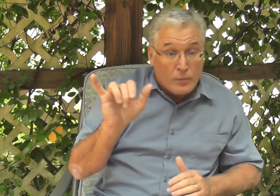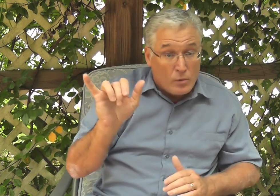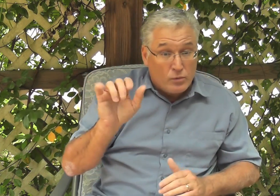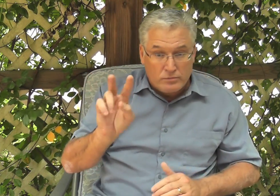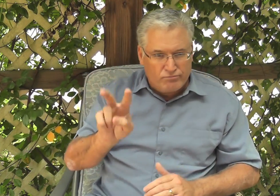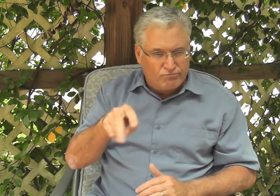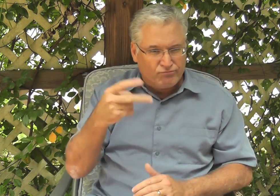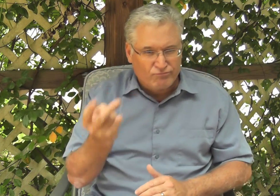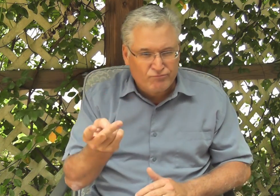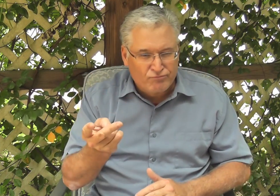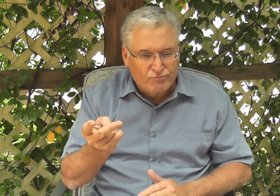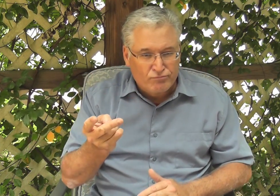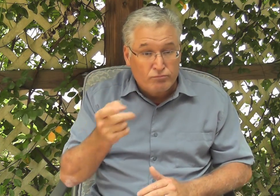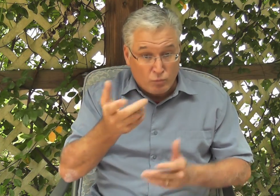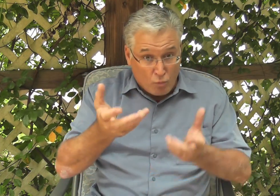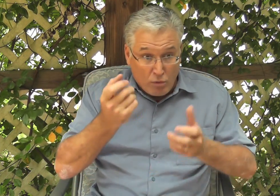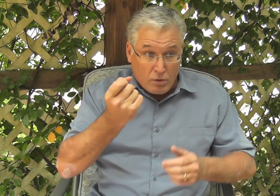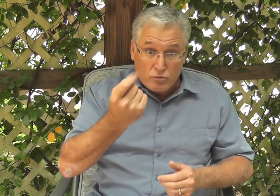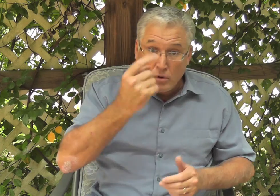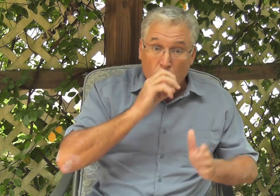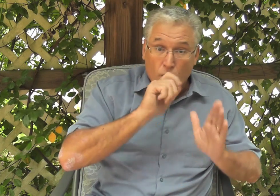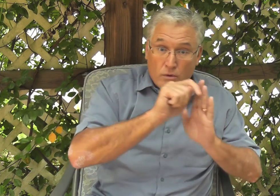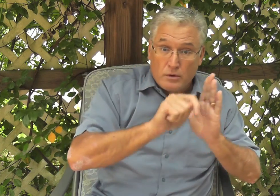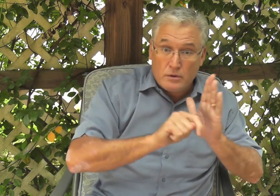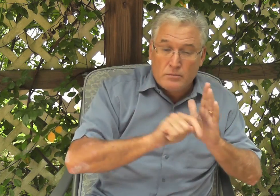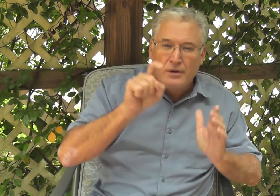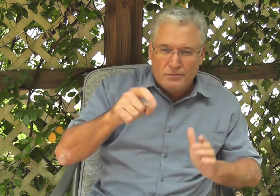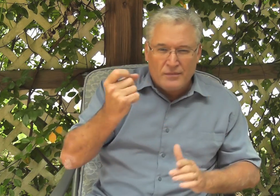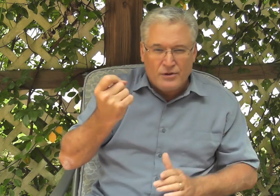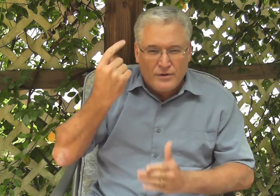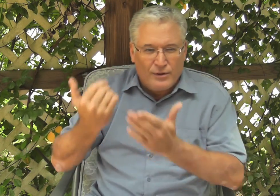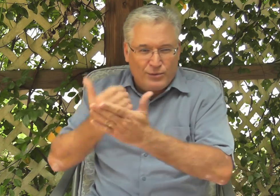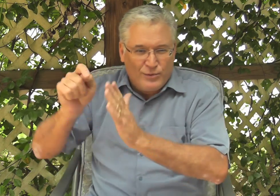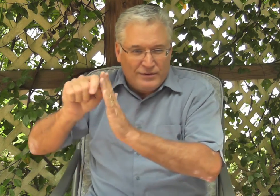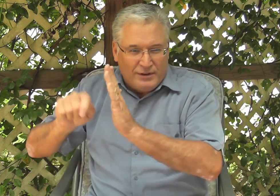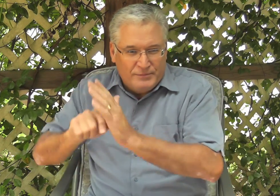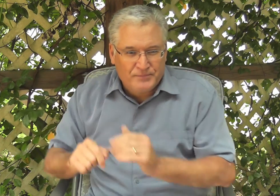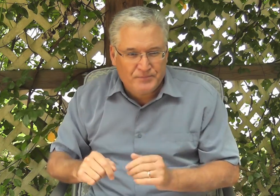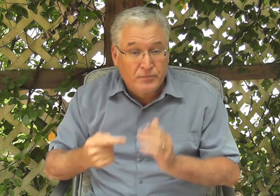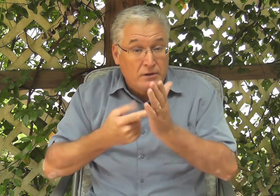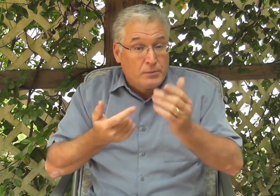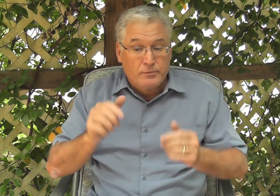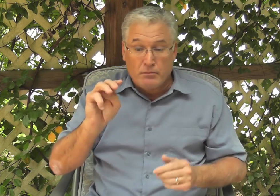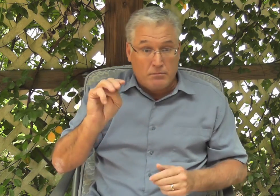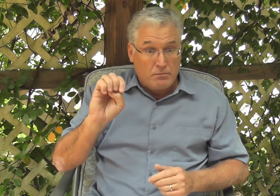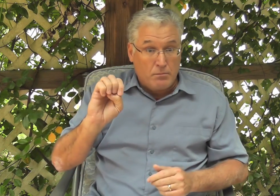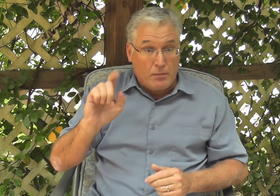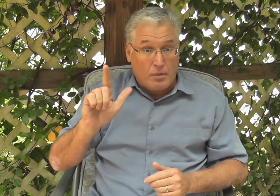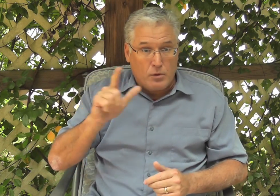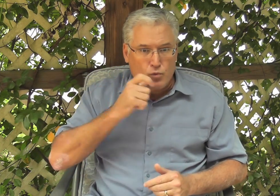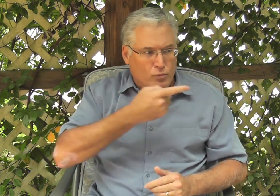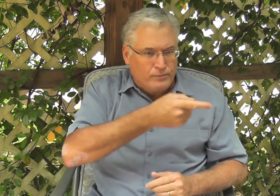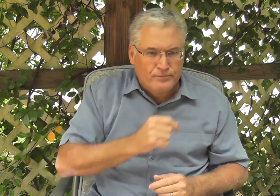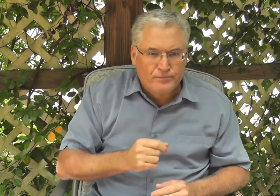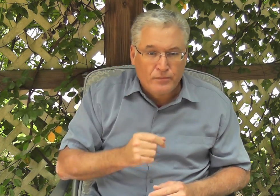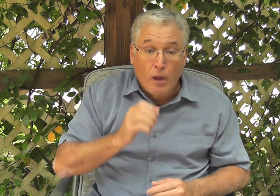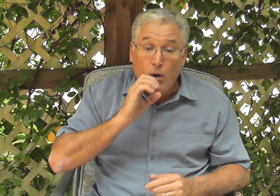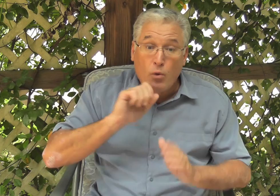important. That's not right. If we want to understand the New Testament, we need to read the Old Testament so we will understand clearly the New Testament, and vice